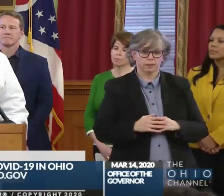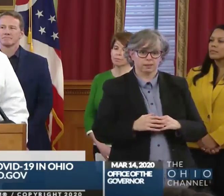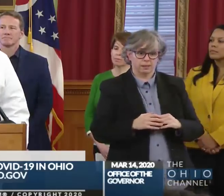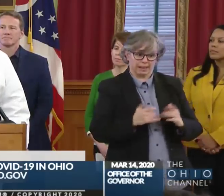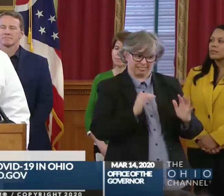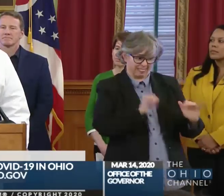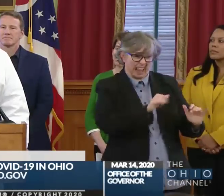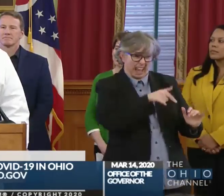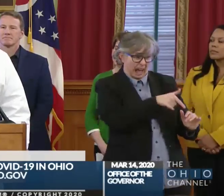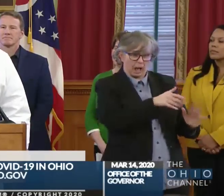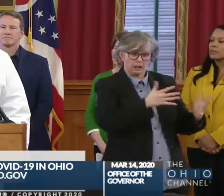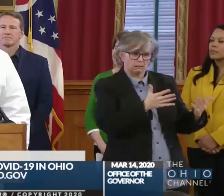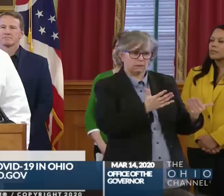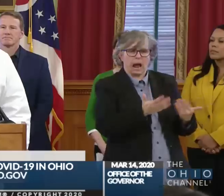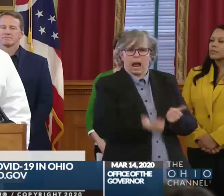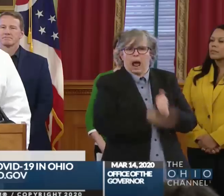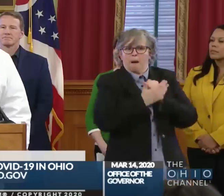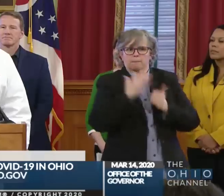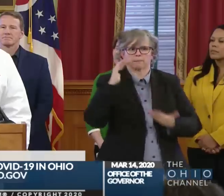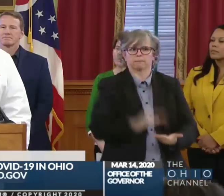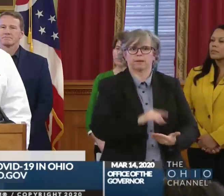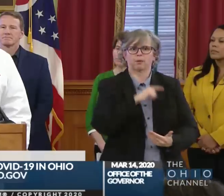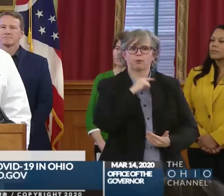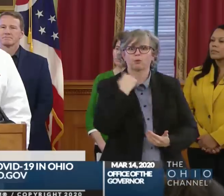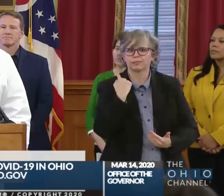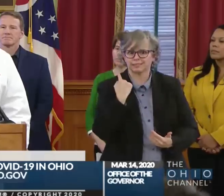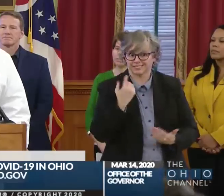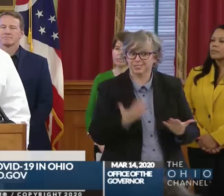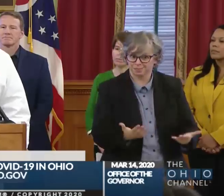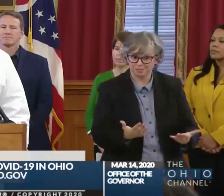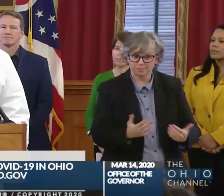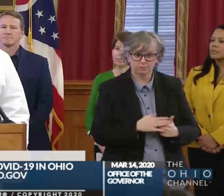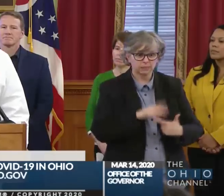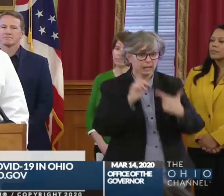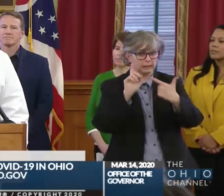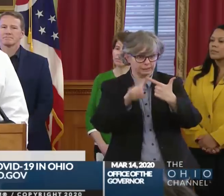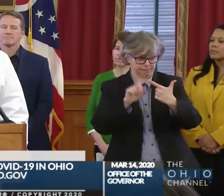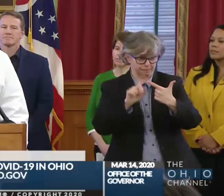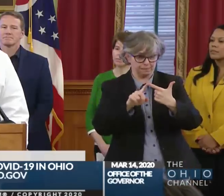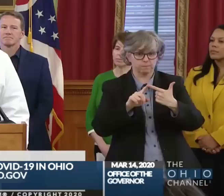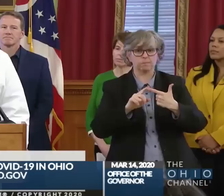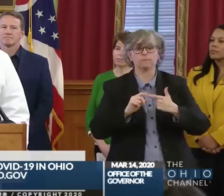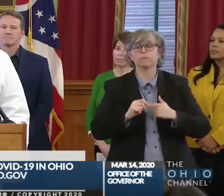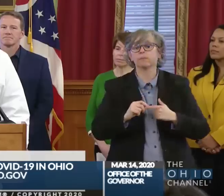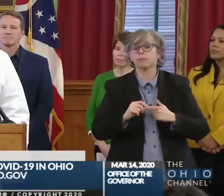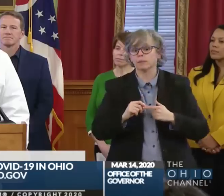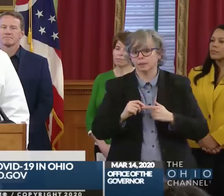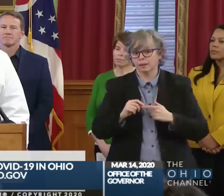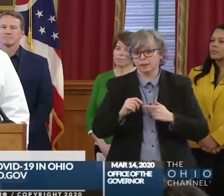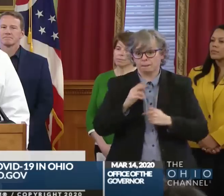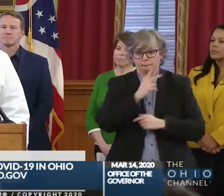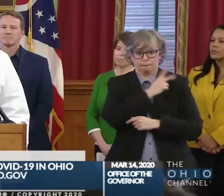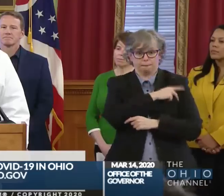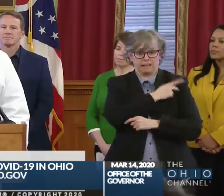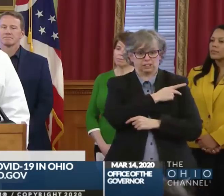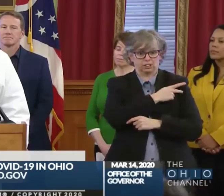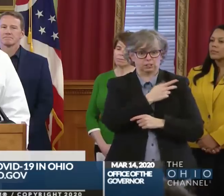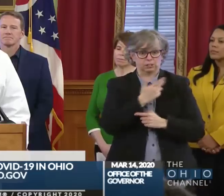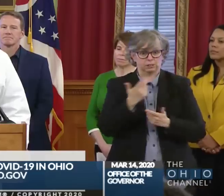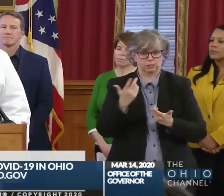near each other. Secondly, as the governor mentioned, if that patient needs to be in the hospital after their procedure, when we can safely postpone it,